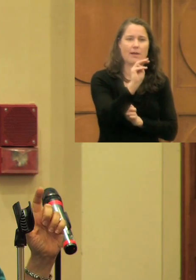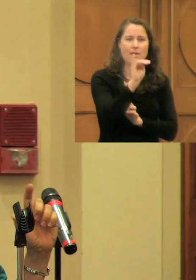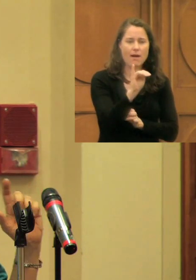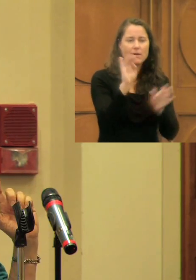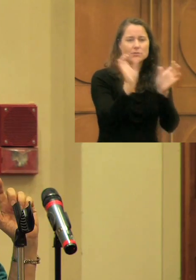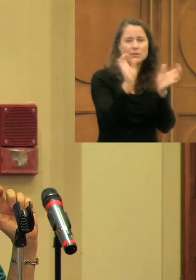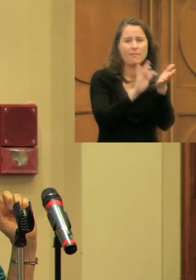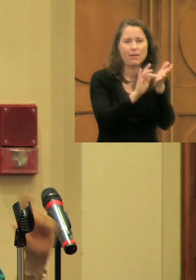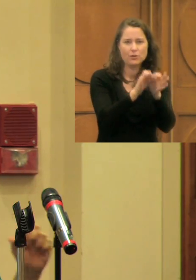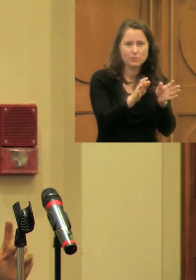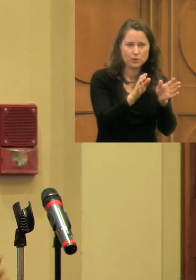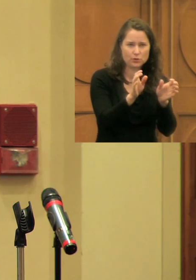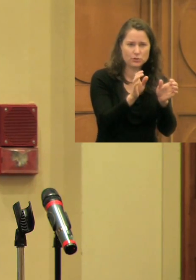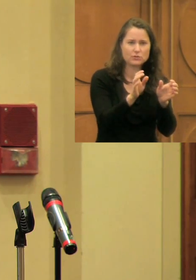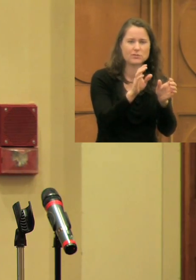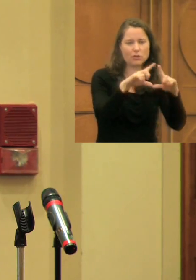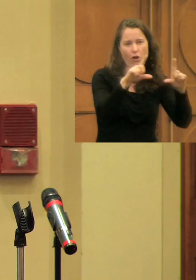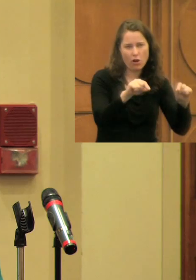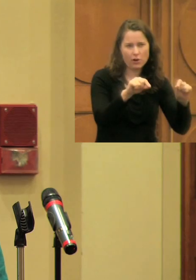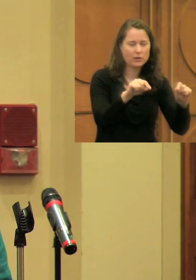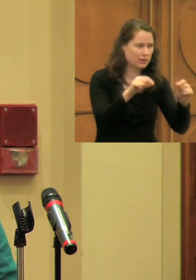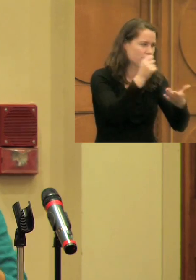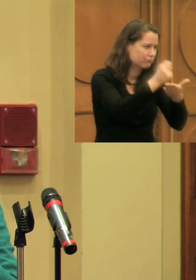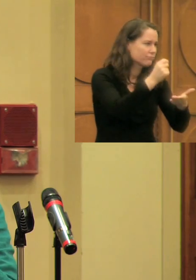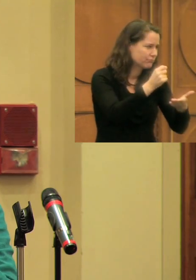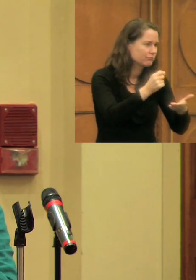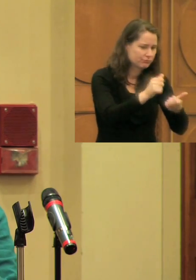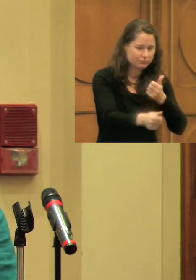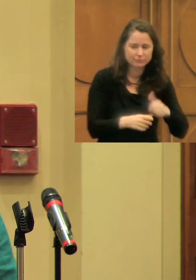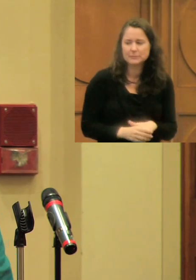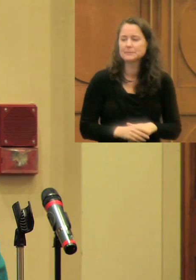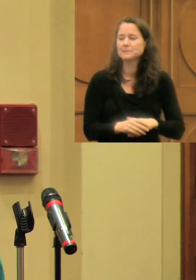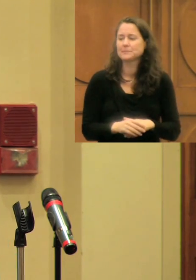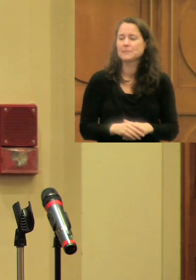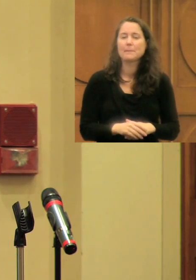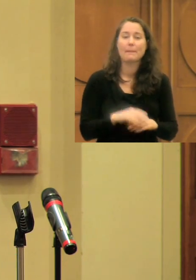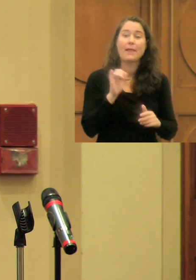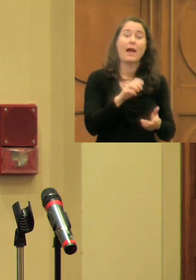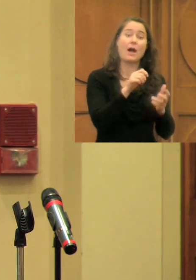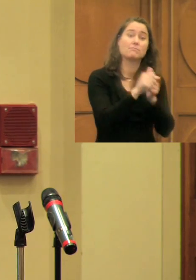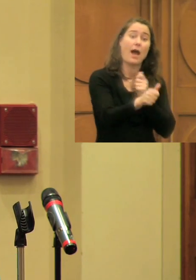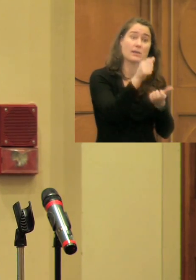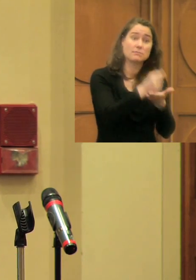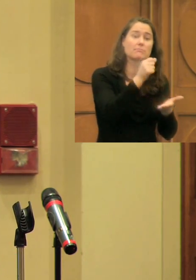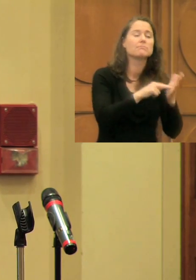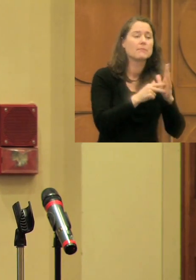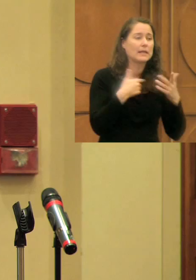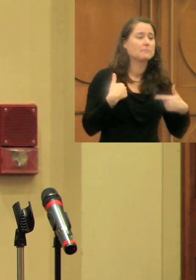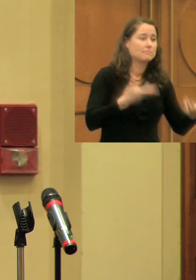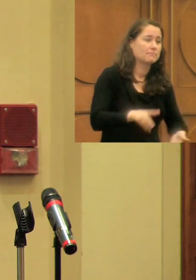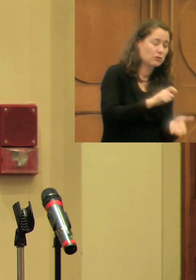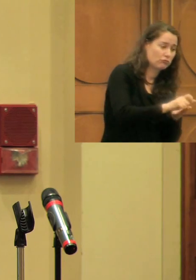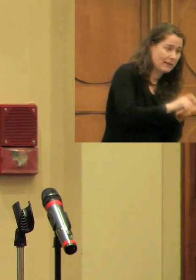certificate, and your card that you're certified. And that is that you've completed the written and the oral exam. And